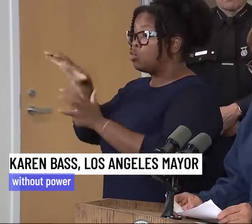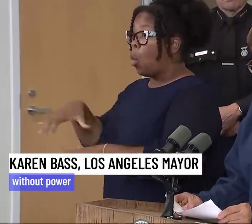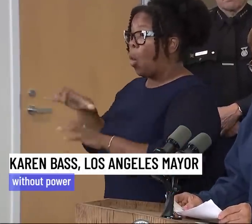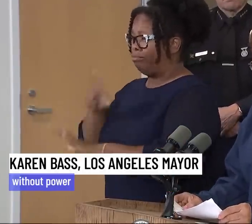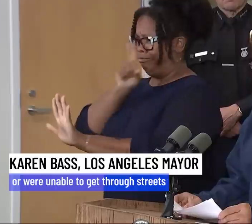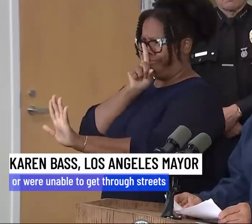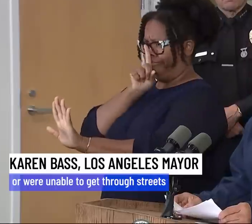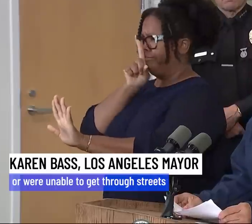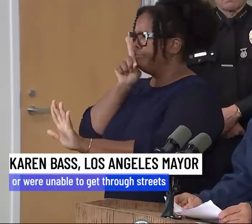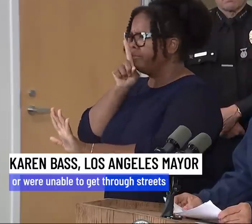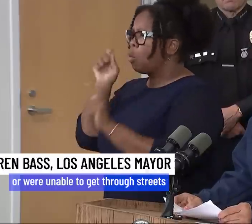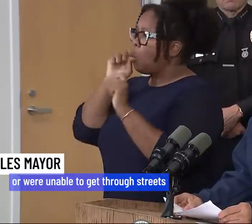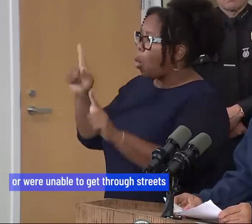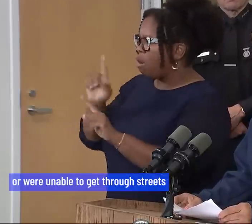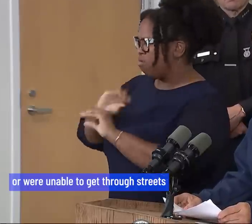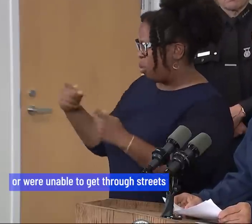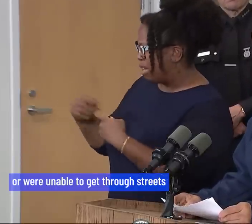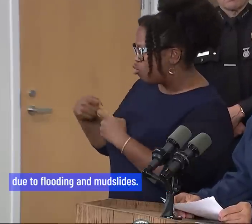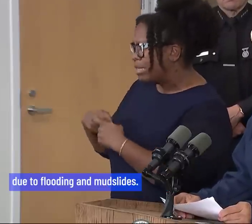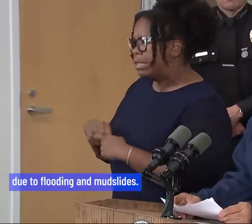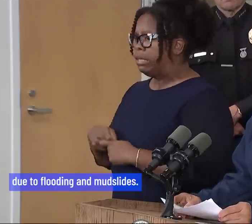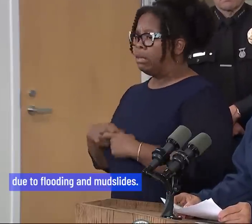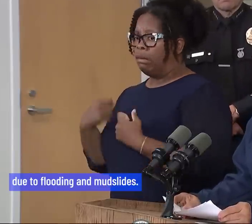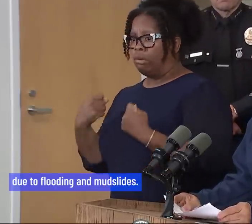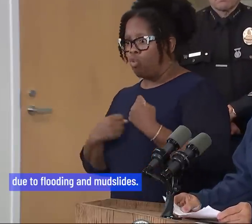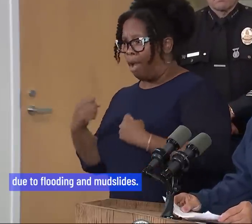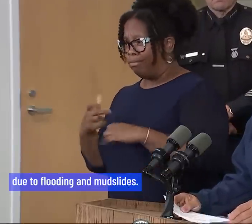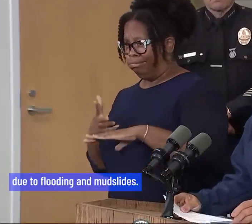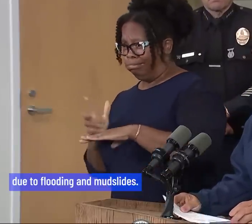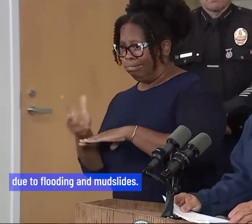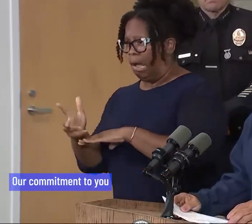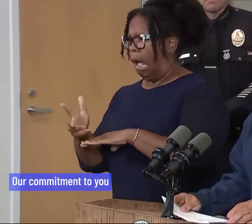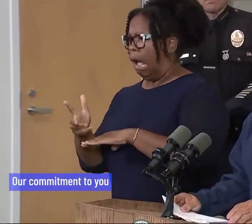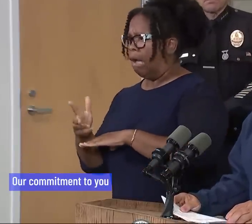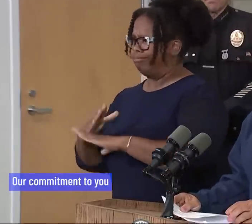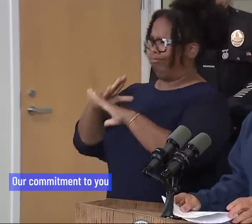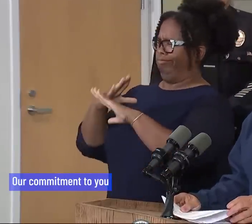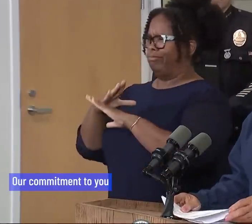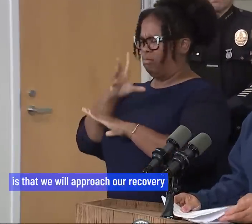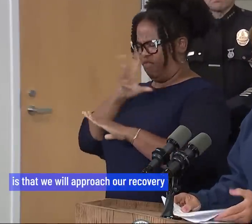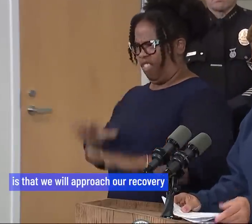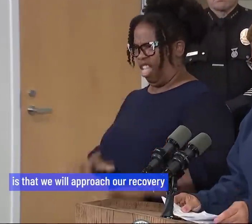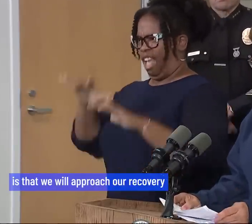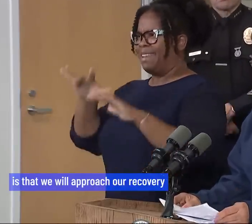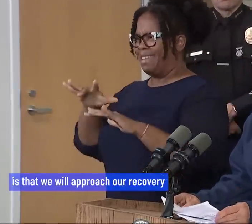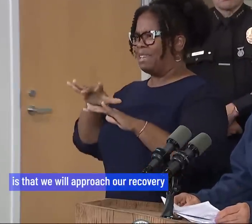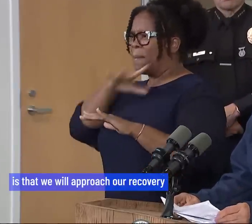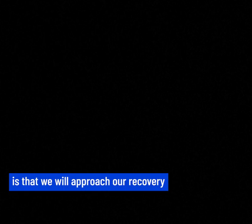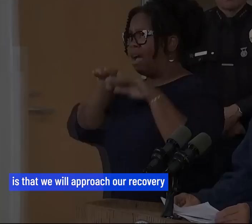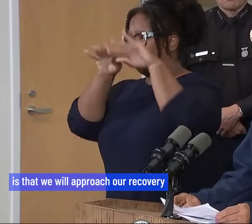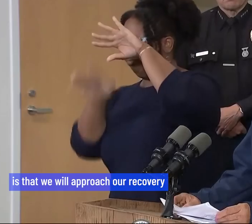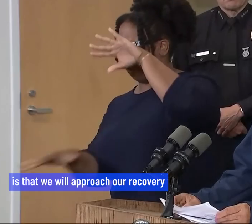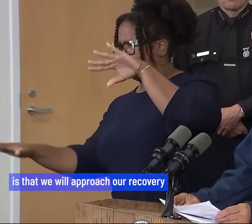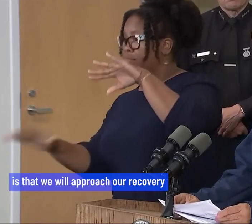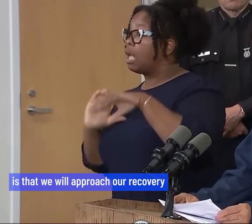without power or were unable to get through streets due to flooding and mudslides. Our commitment to you is that